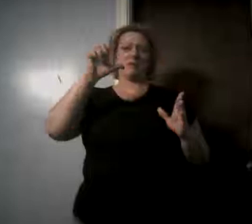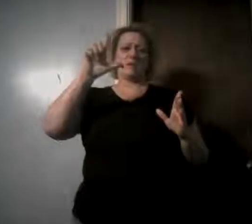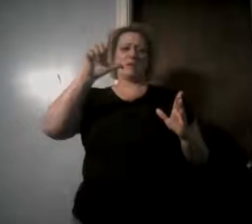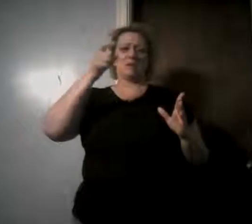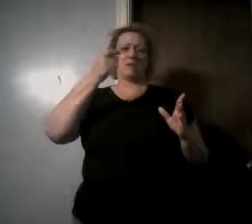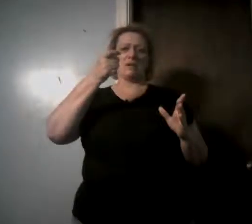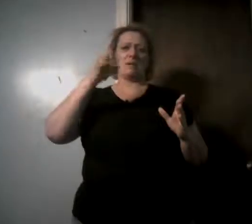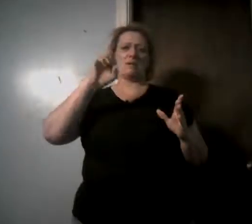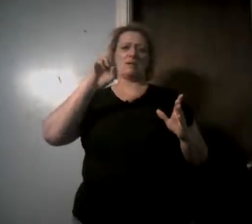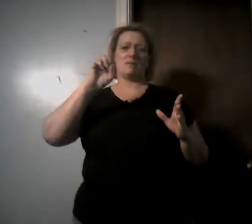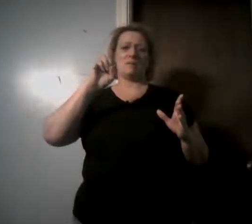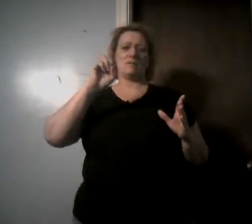One leg.